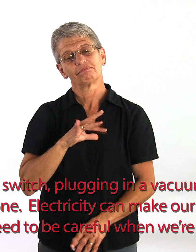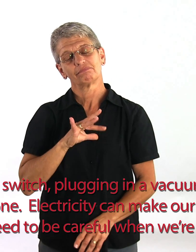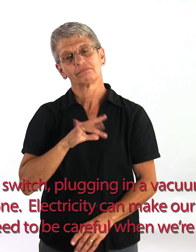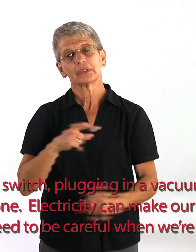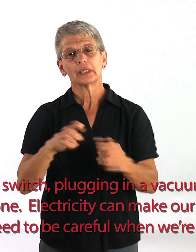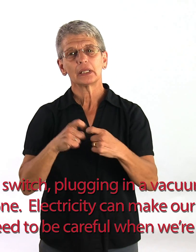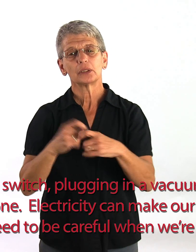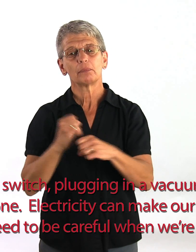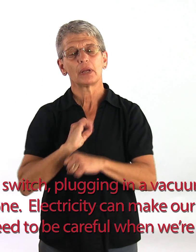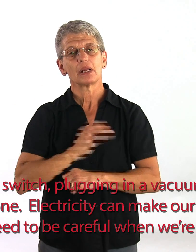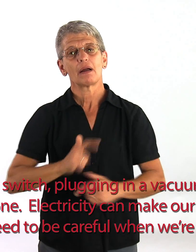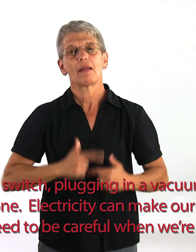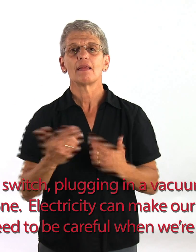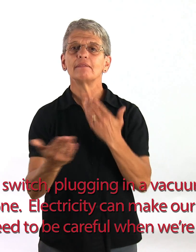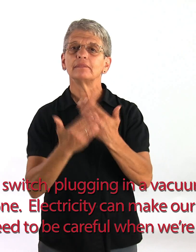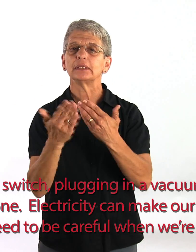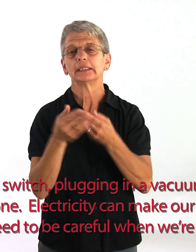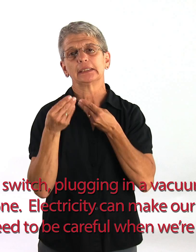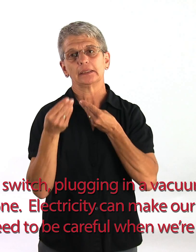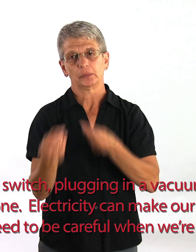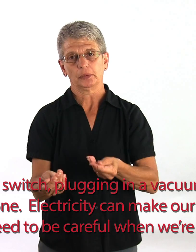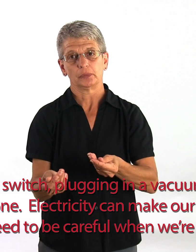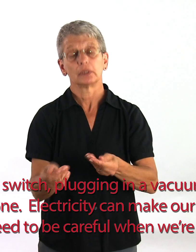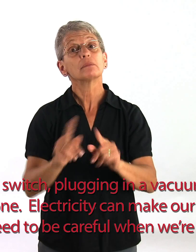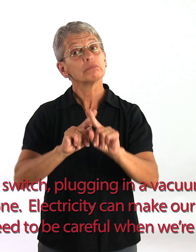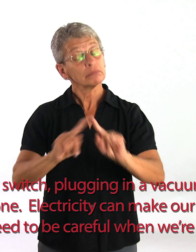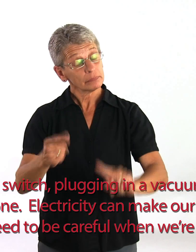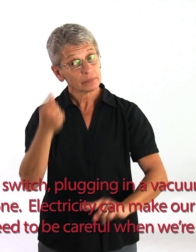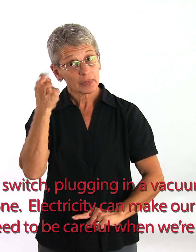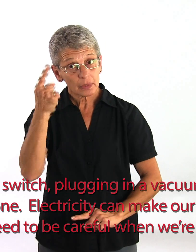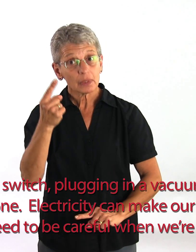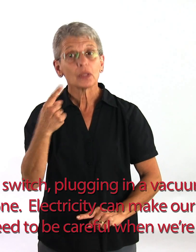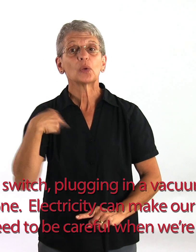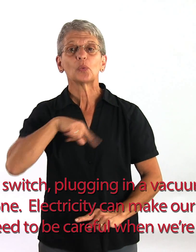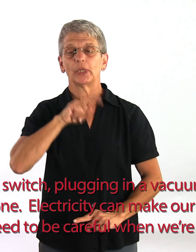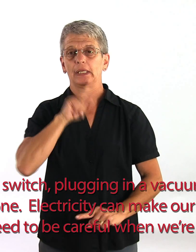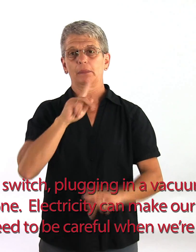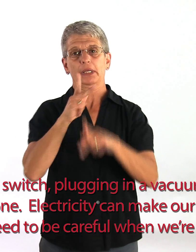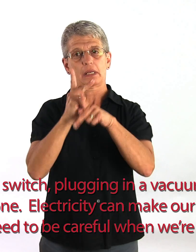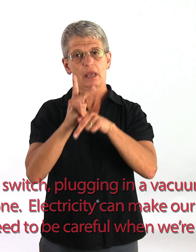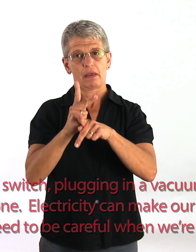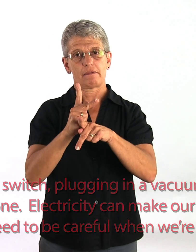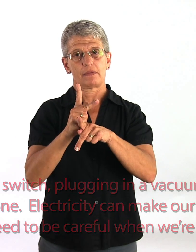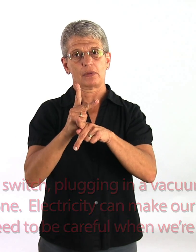can make our lives easier. However, we need to be careful when we're using it.